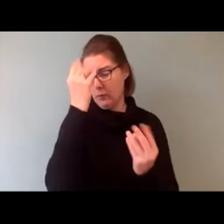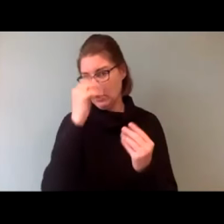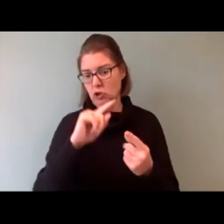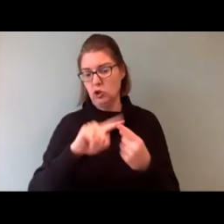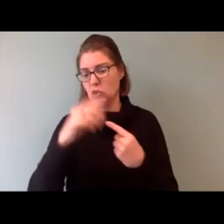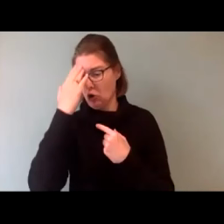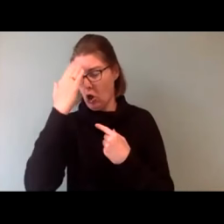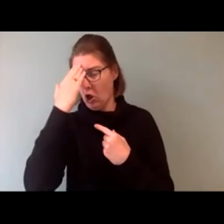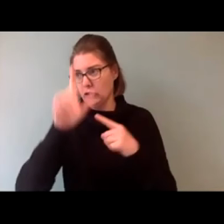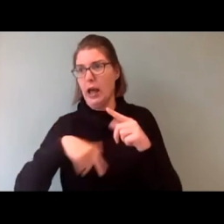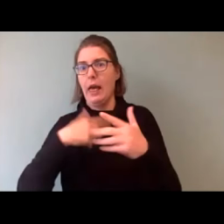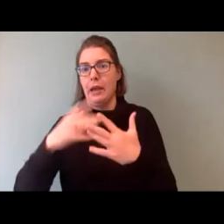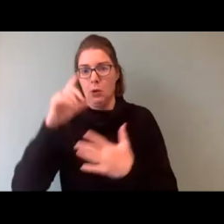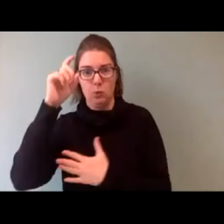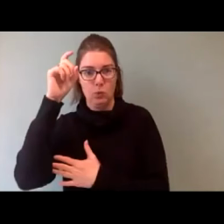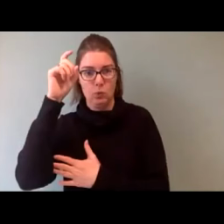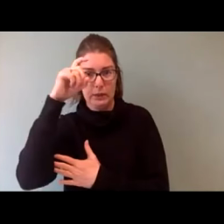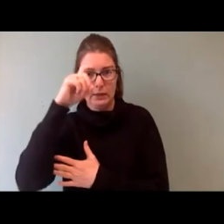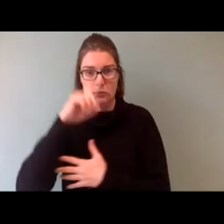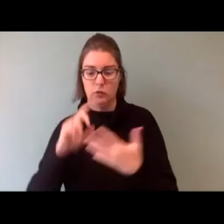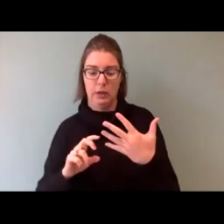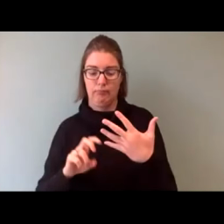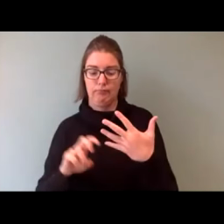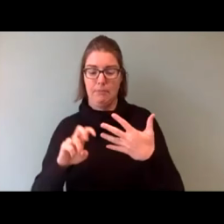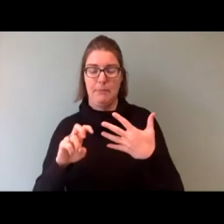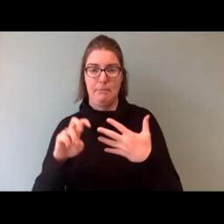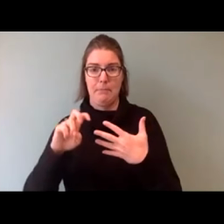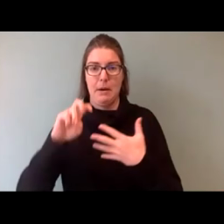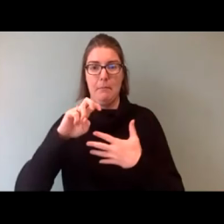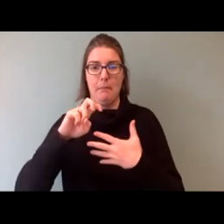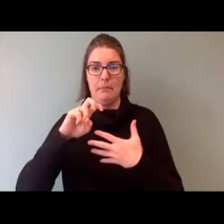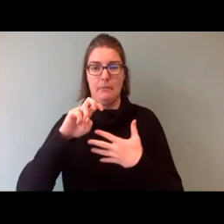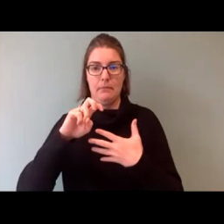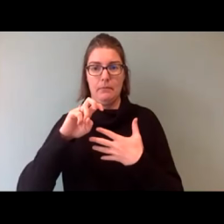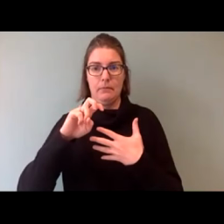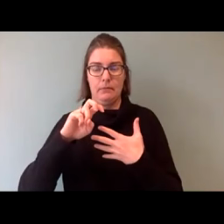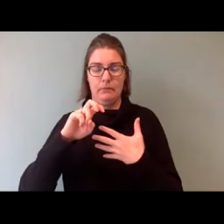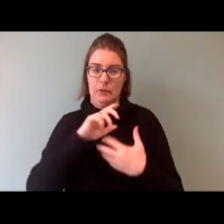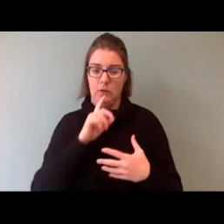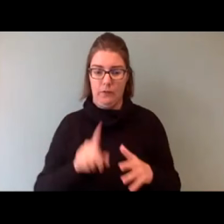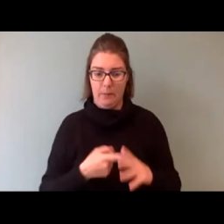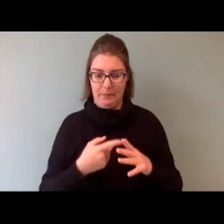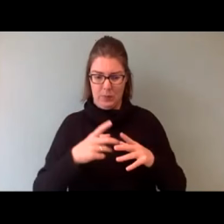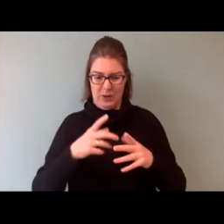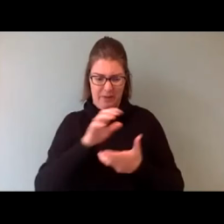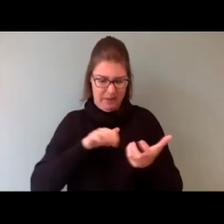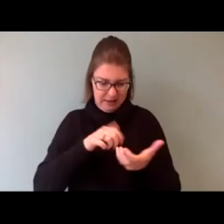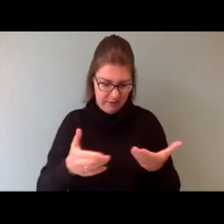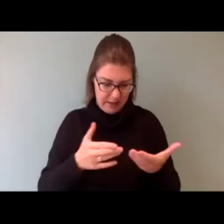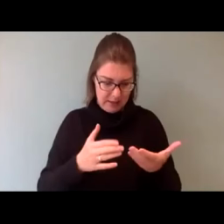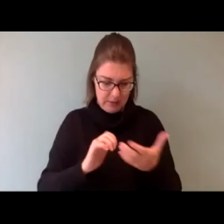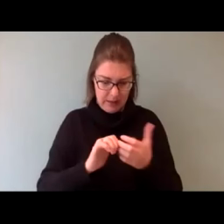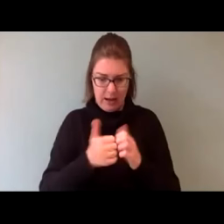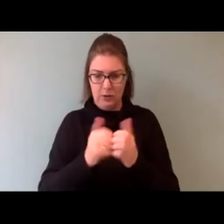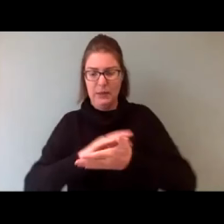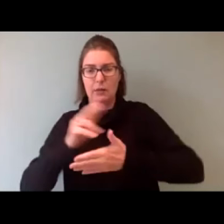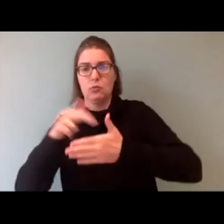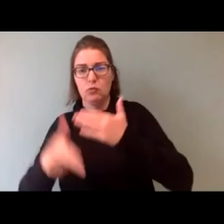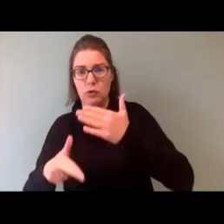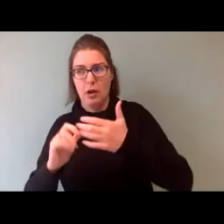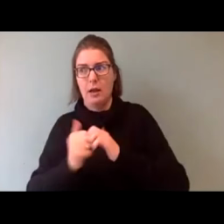wisdom, sort of moving up the sort of the ladder of, hey, we just got a whole mess here, but what are these outcomes? What are the